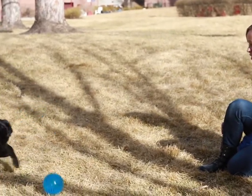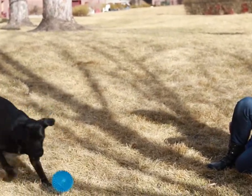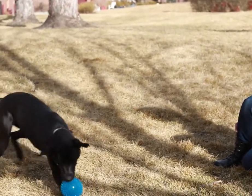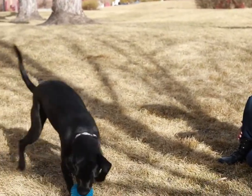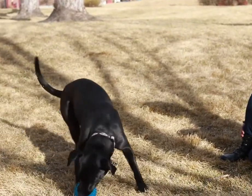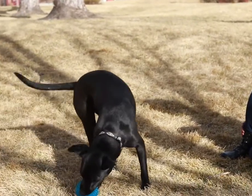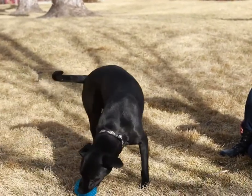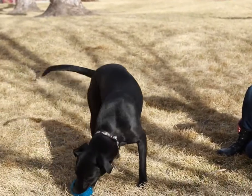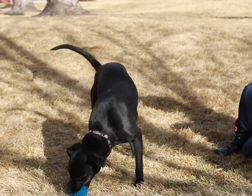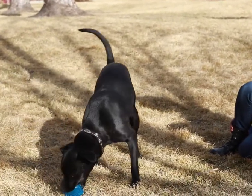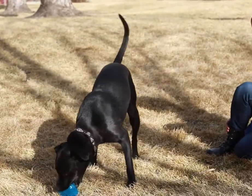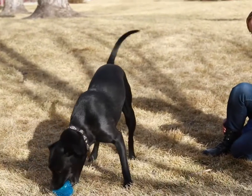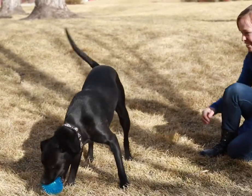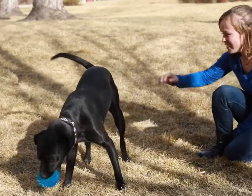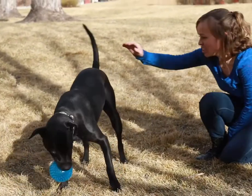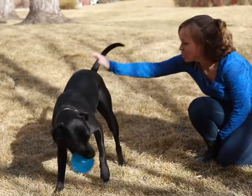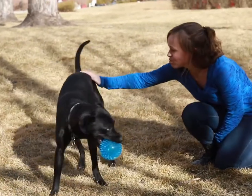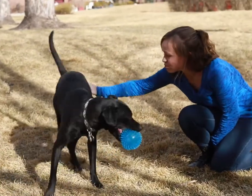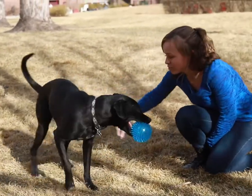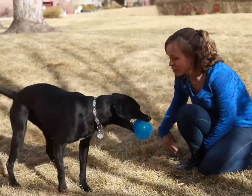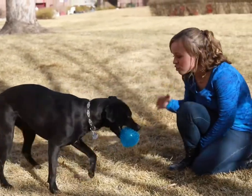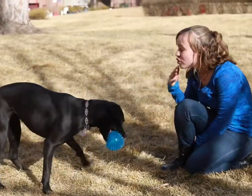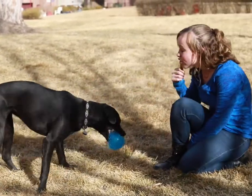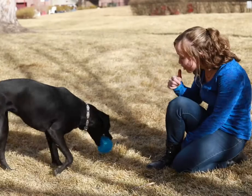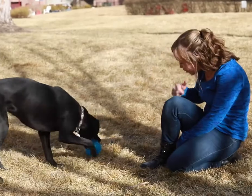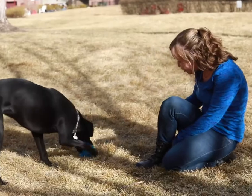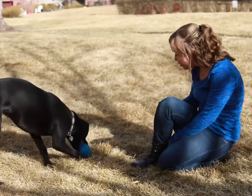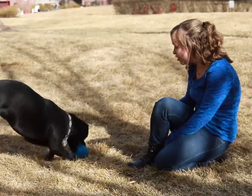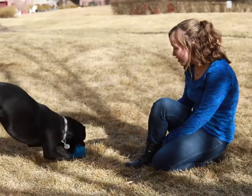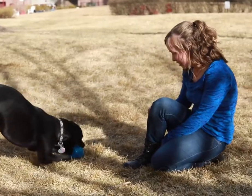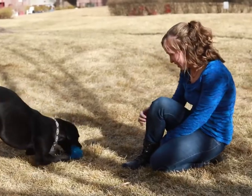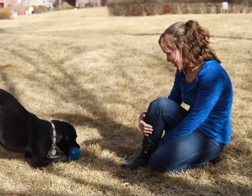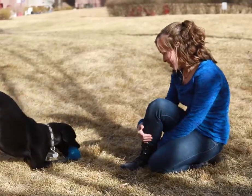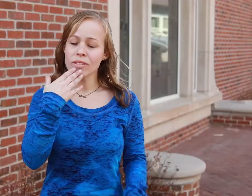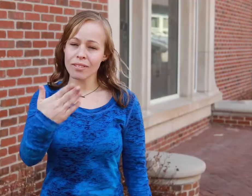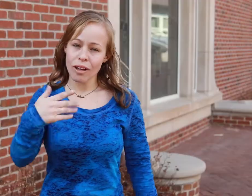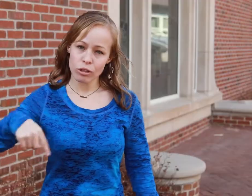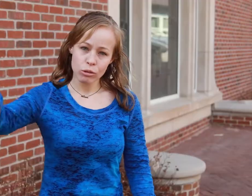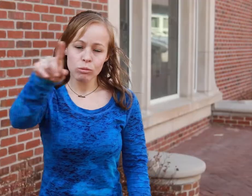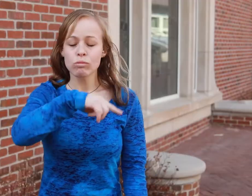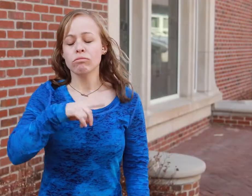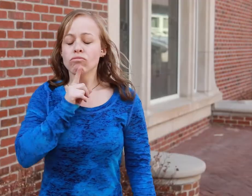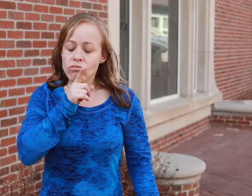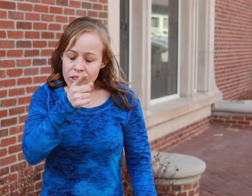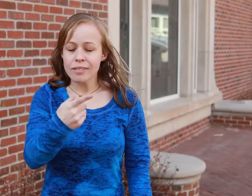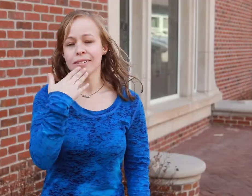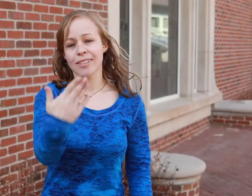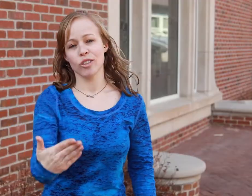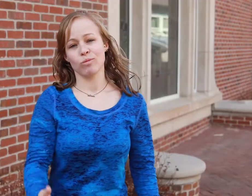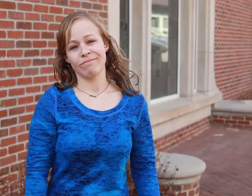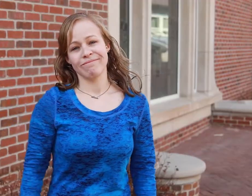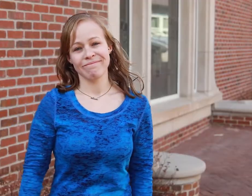will leave a long-lasting impact on me. You know who you are, and I want to sincerely thank you.